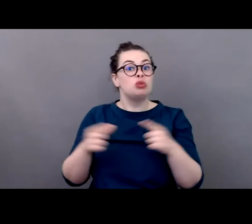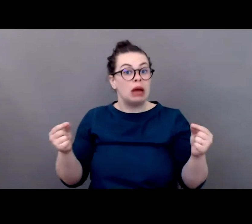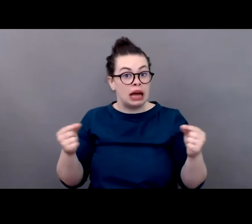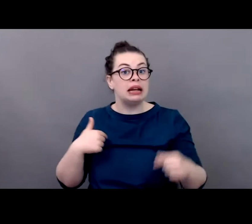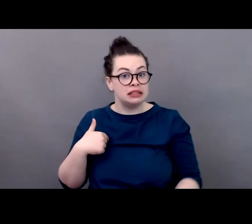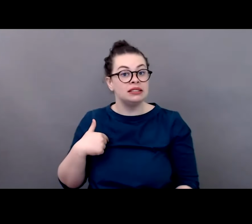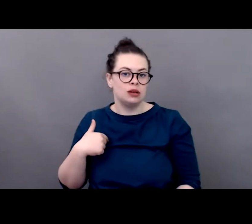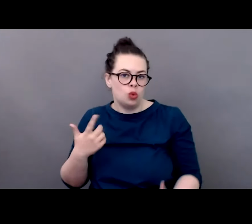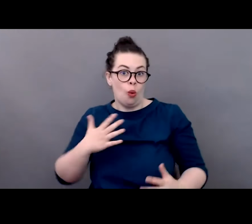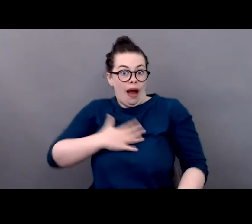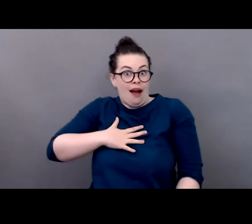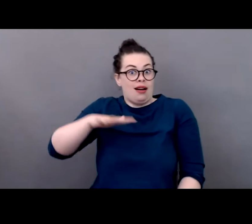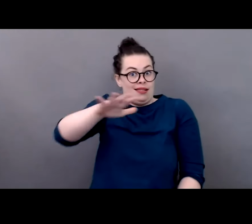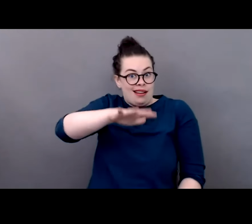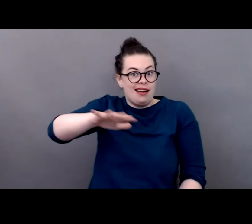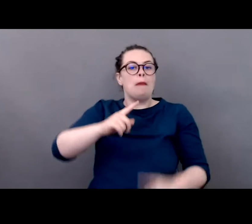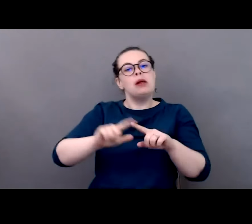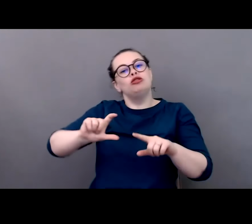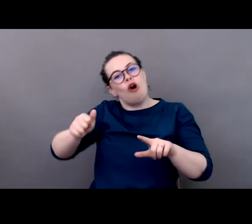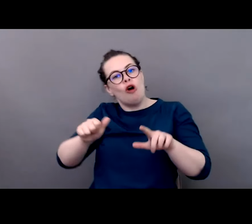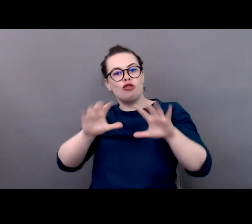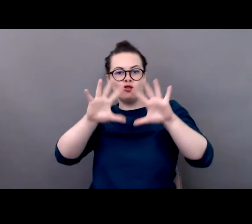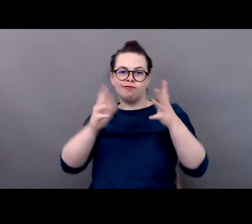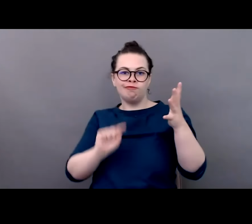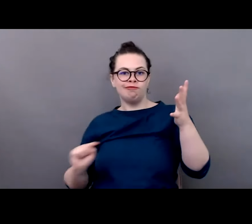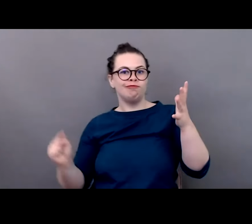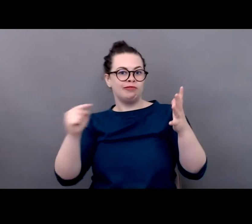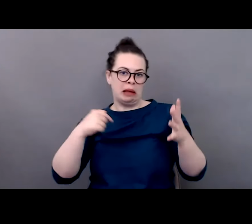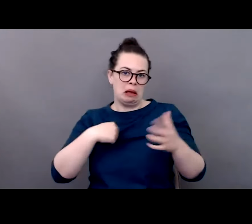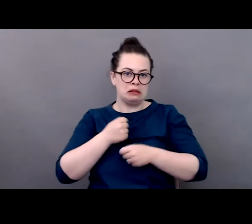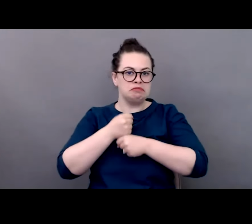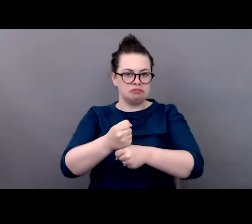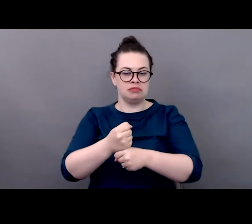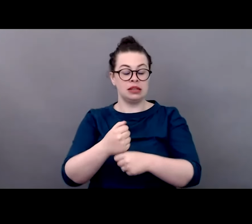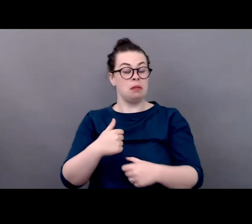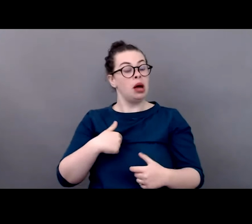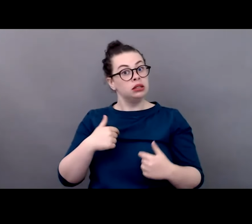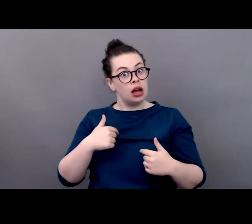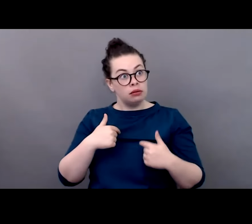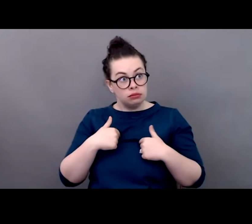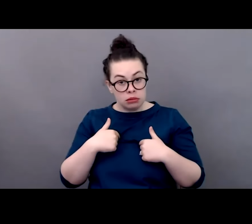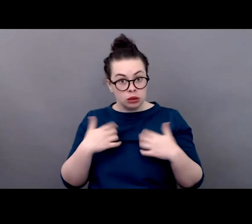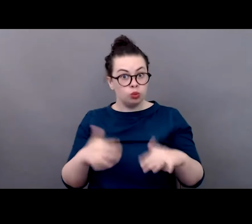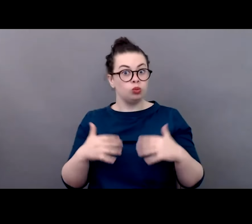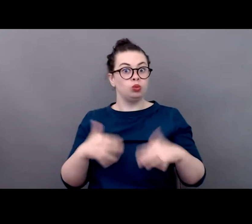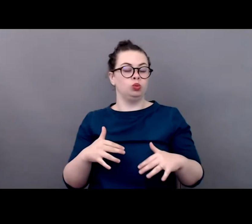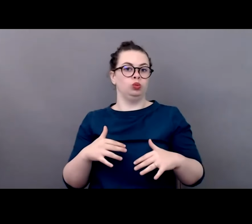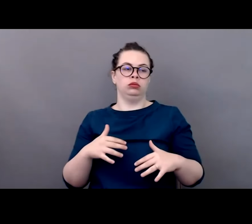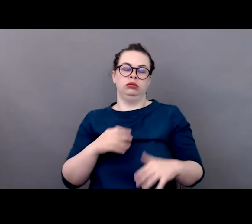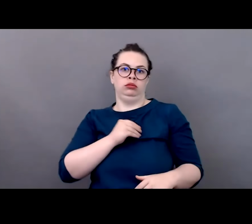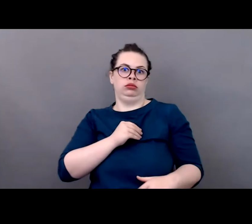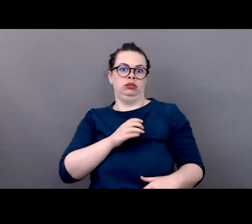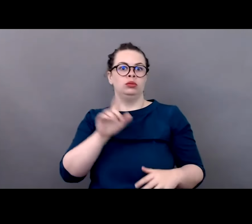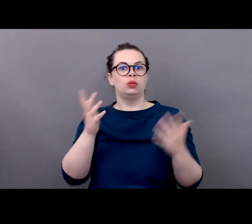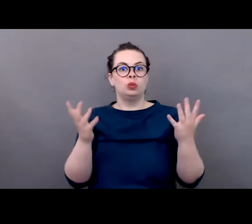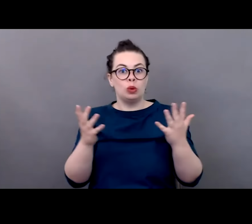There are some specific and privileged links between me as country rapporteur with these countries, since I was